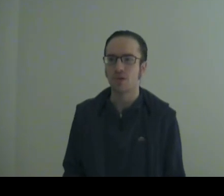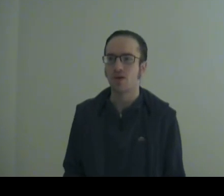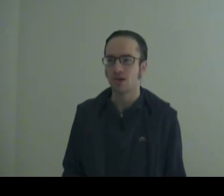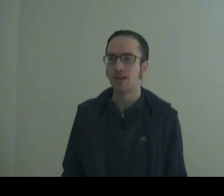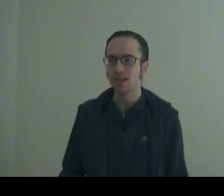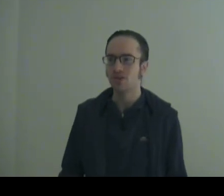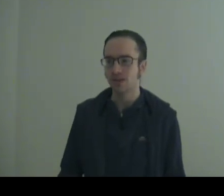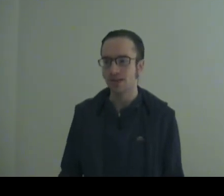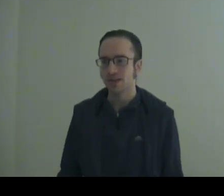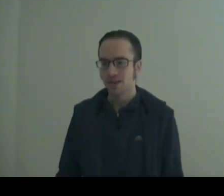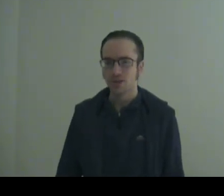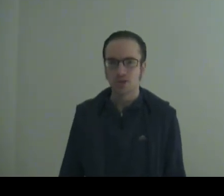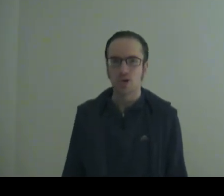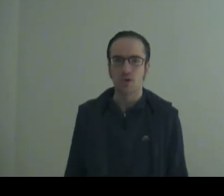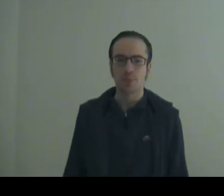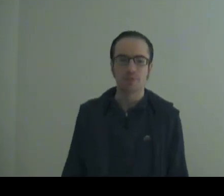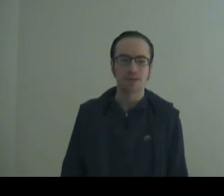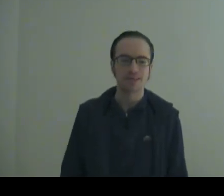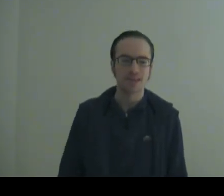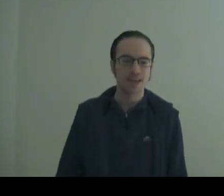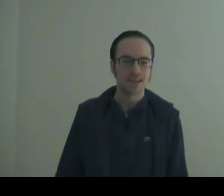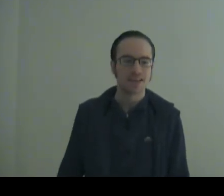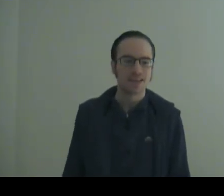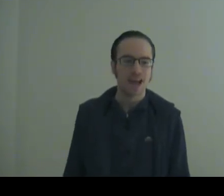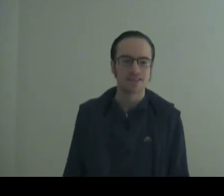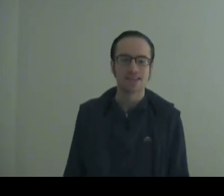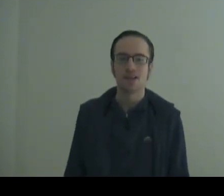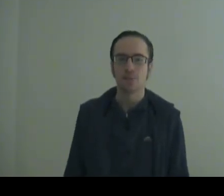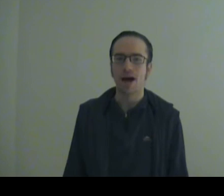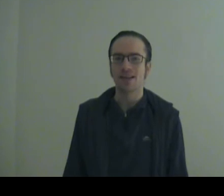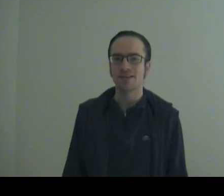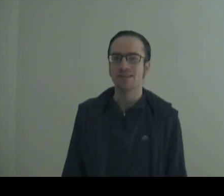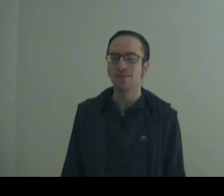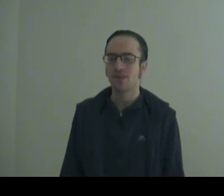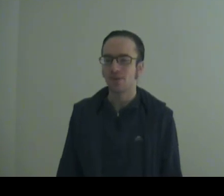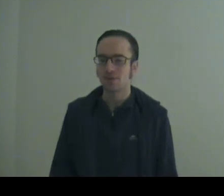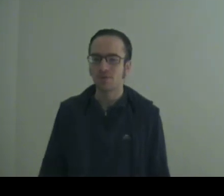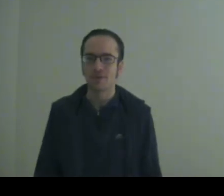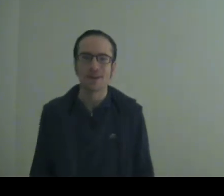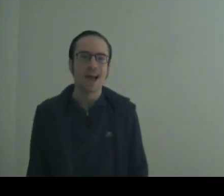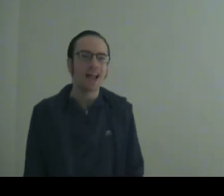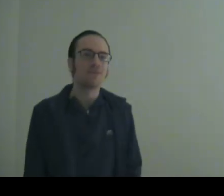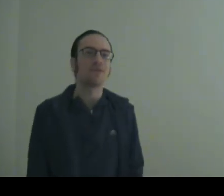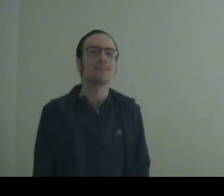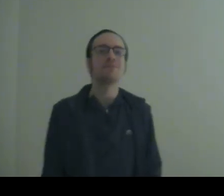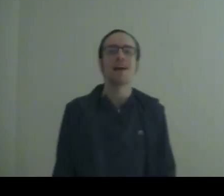are clearly corrupt, because they actually kill the pilot, even though Griffin... I love how he keeps having